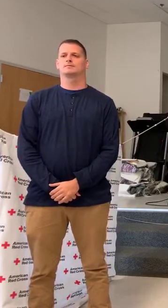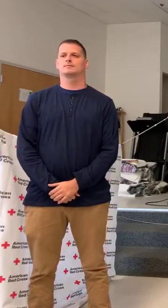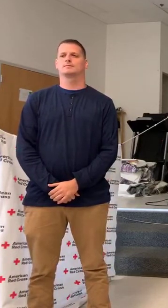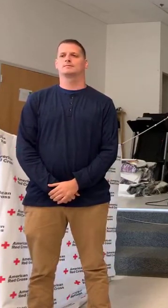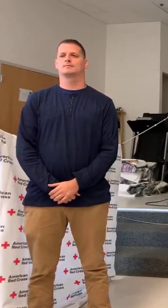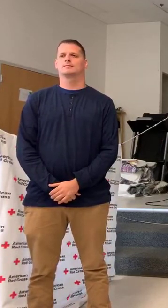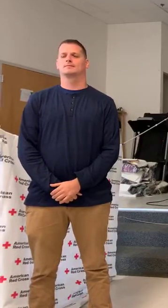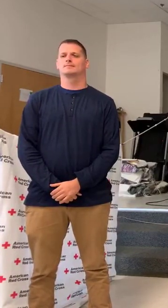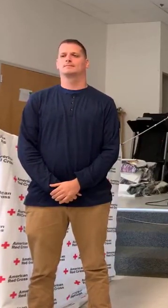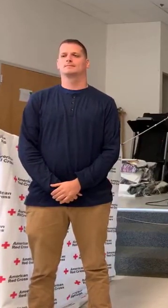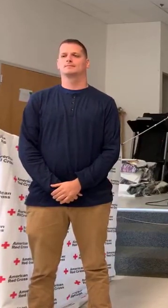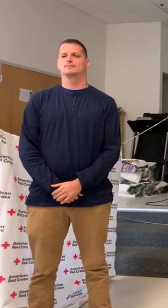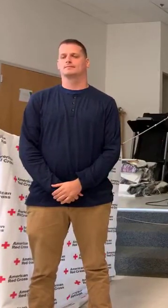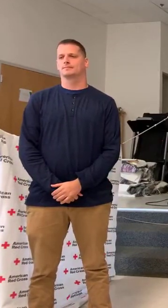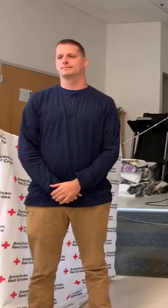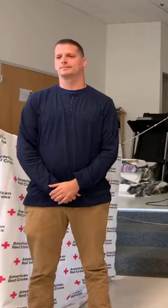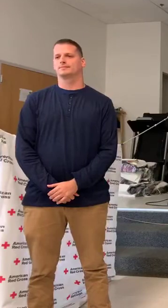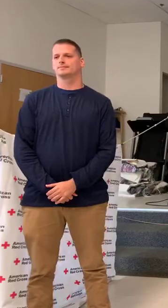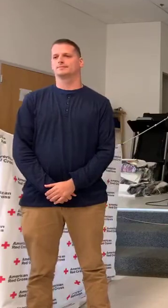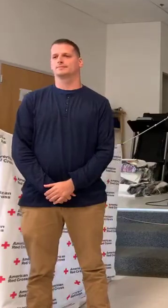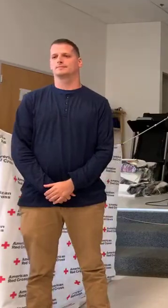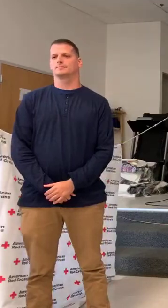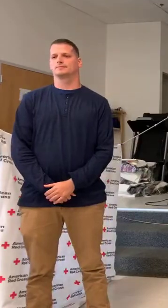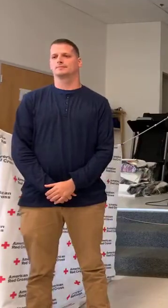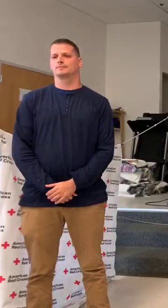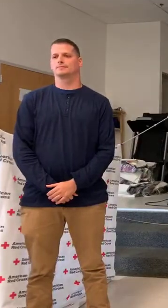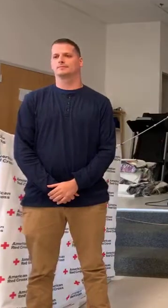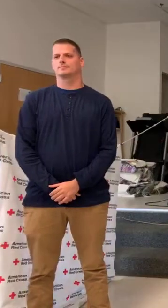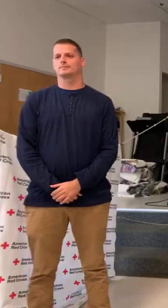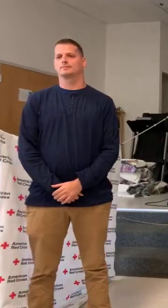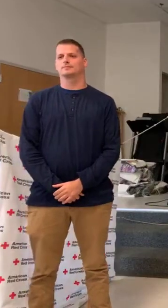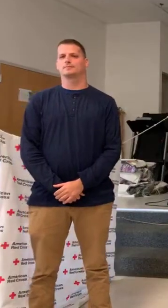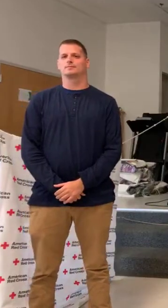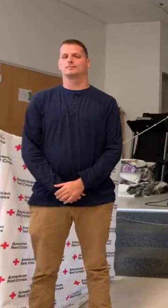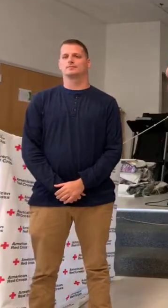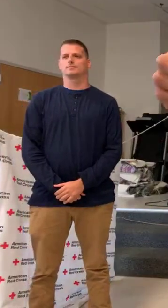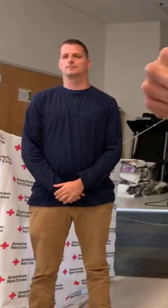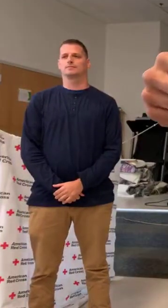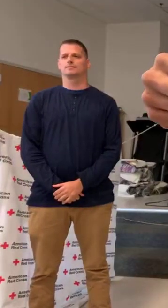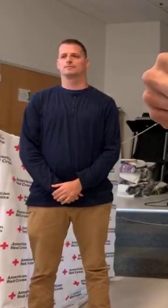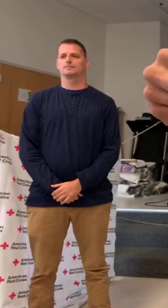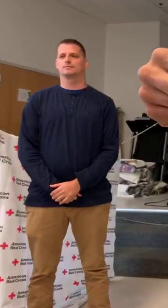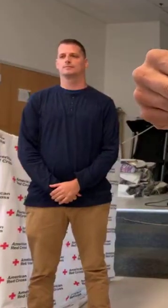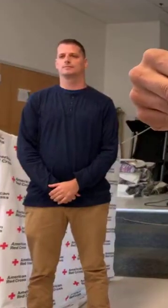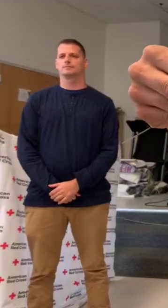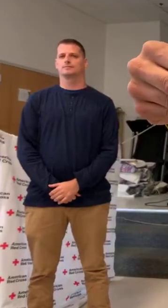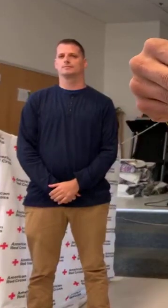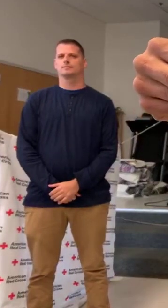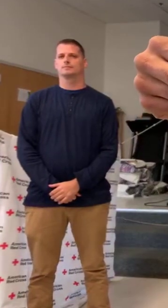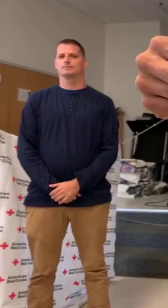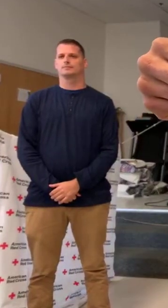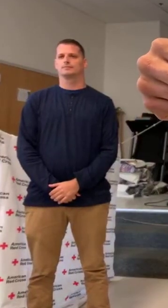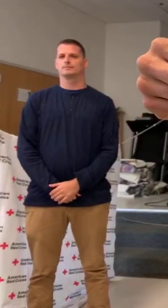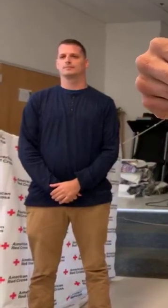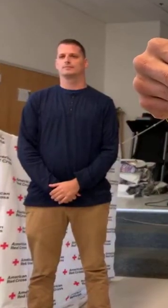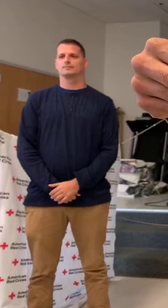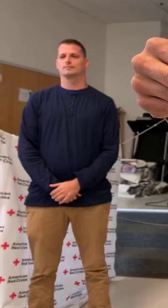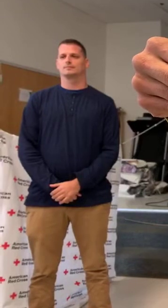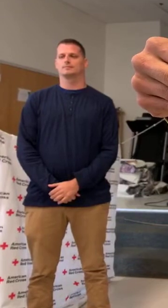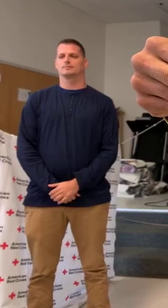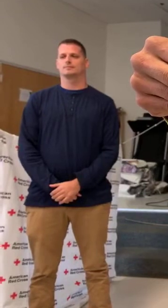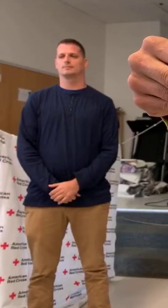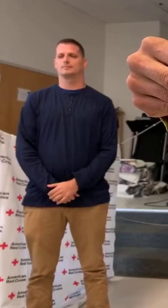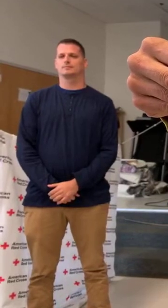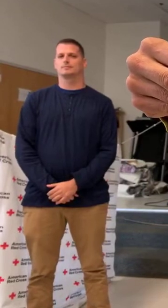our Public Information Officer, Kel Casey. Here's your agenda. Here's our agenda for today, McKinley Fire Community